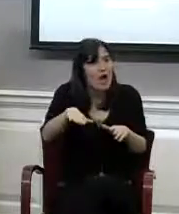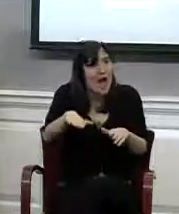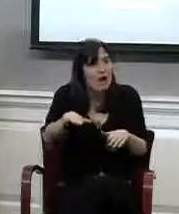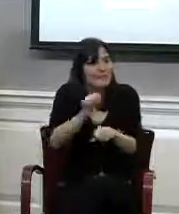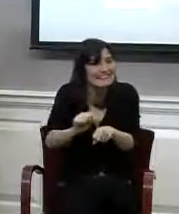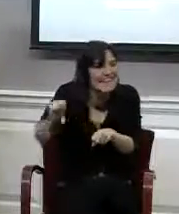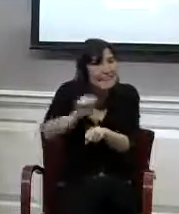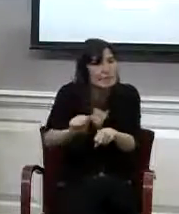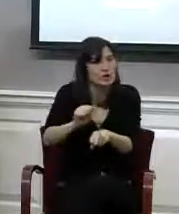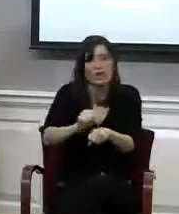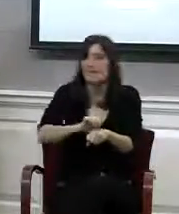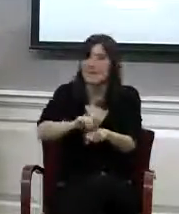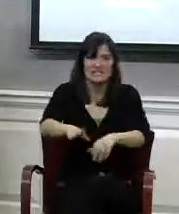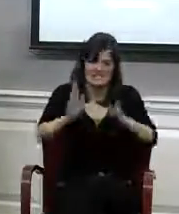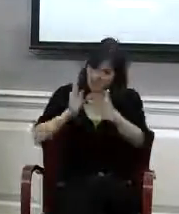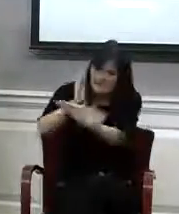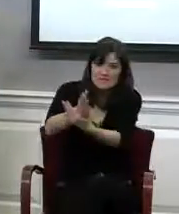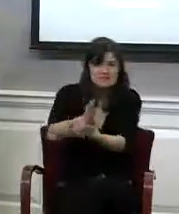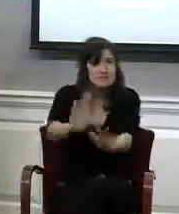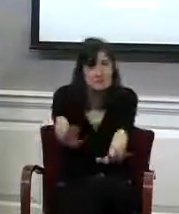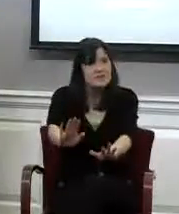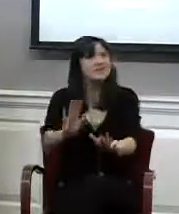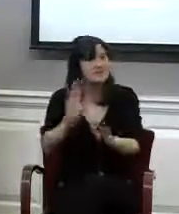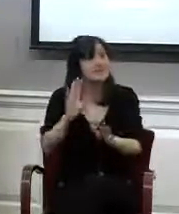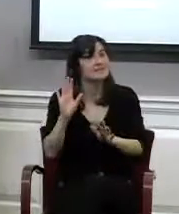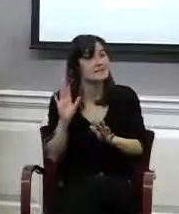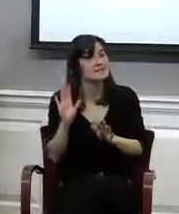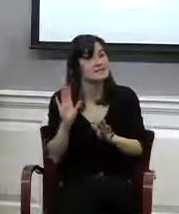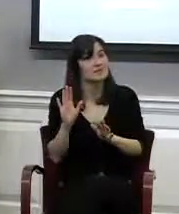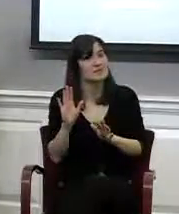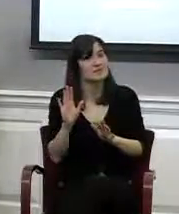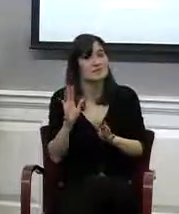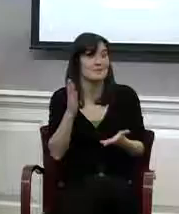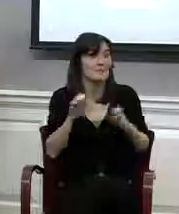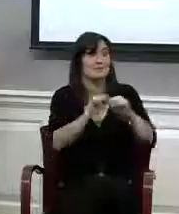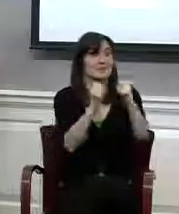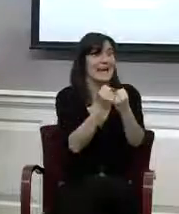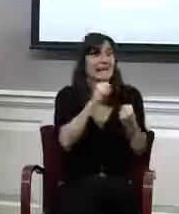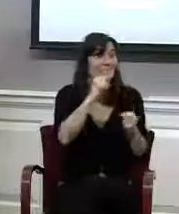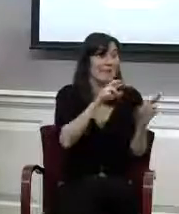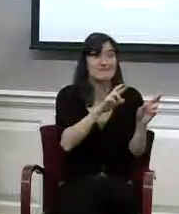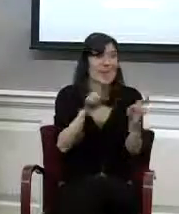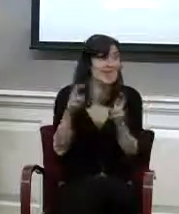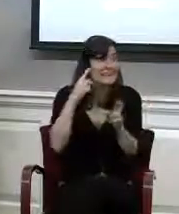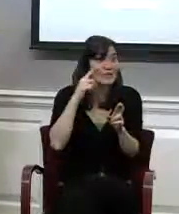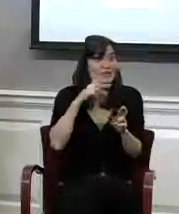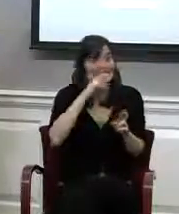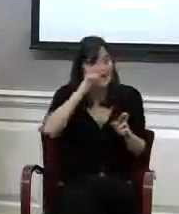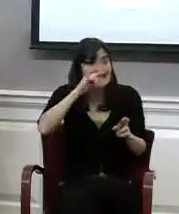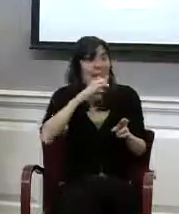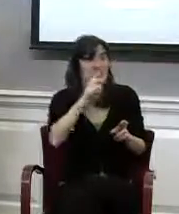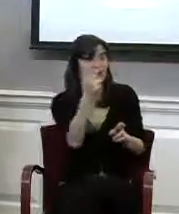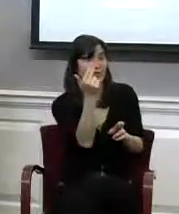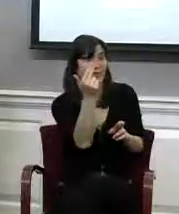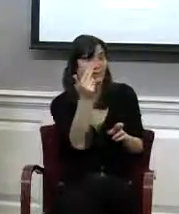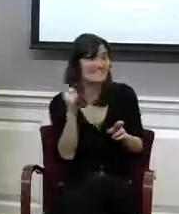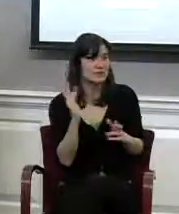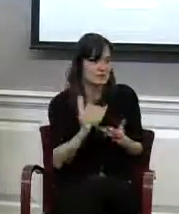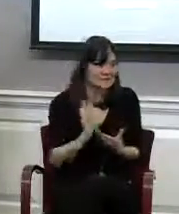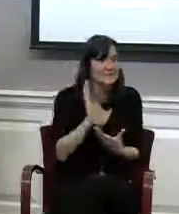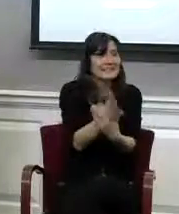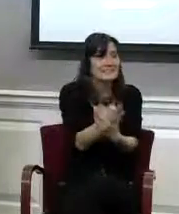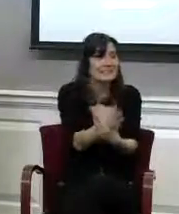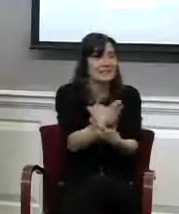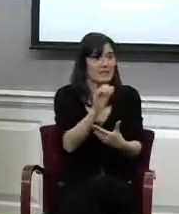terms of retaliation and the way that society may not be ready for 13-year-old kids to be doing that, but we can talk about that a little bit more maybe in the